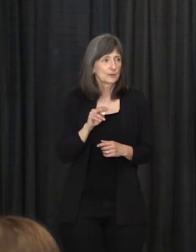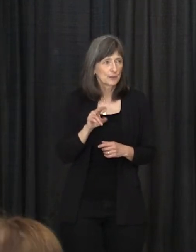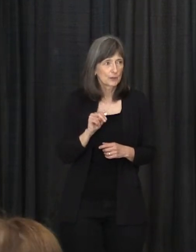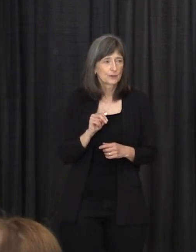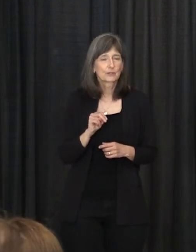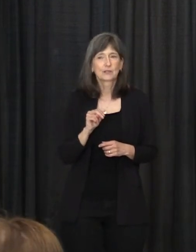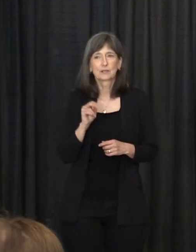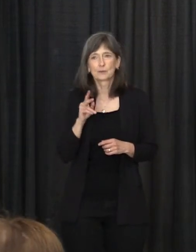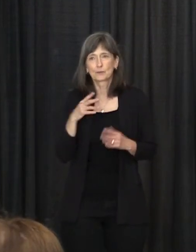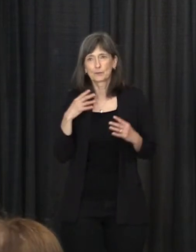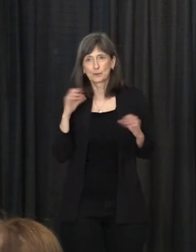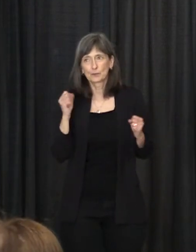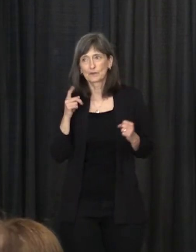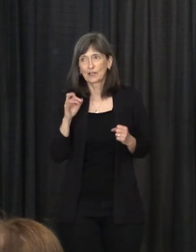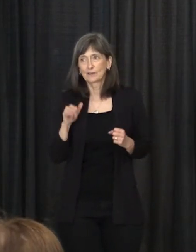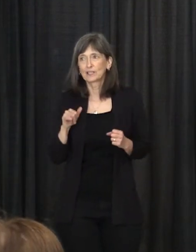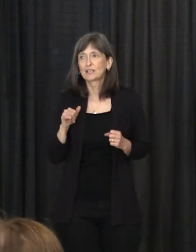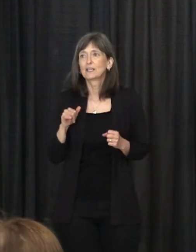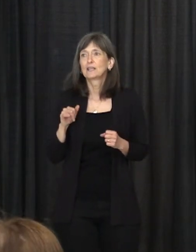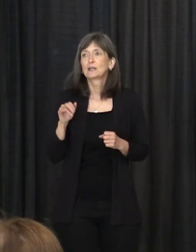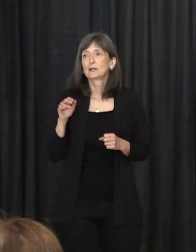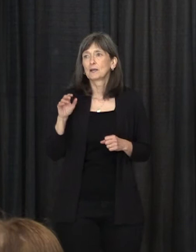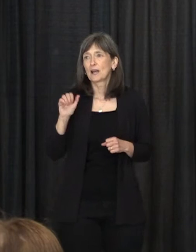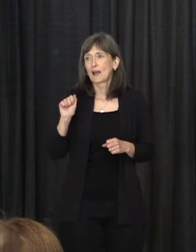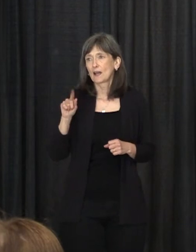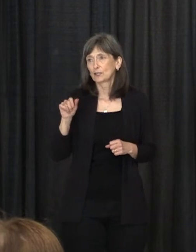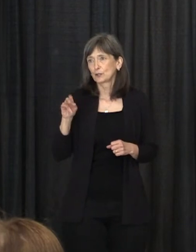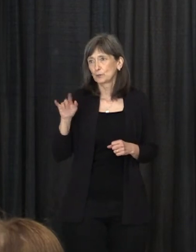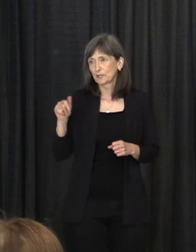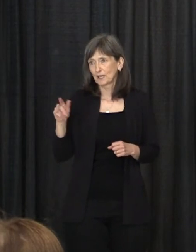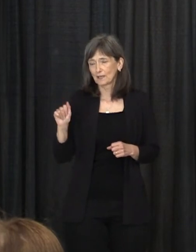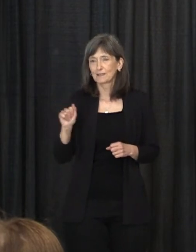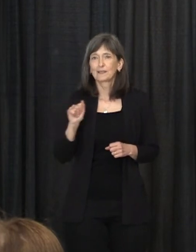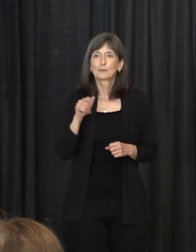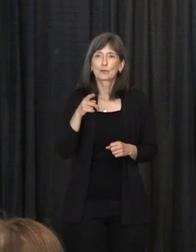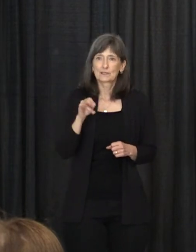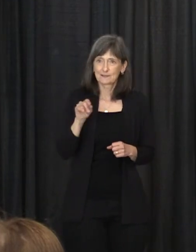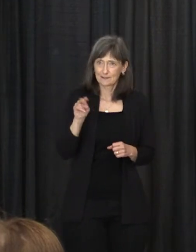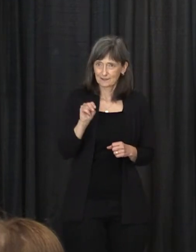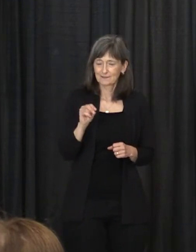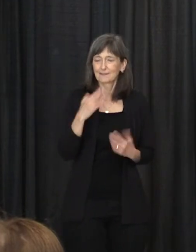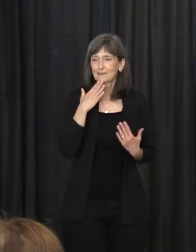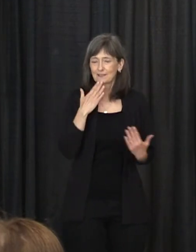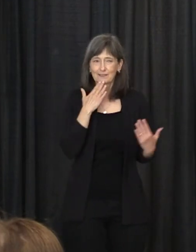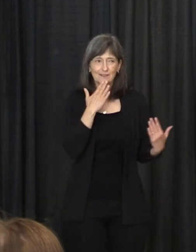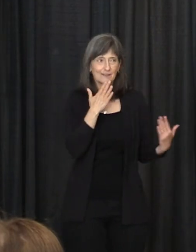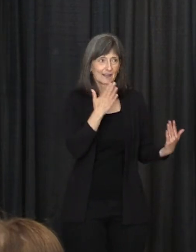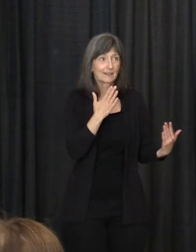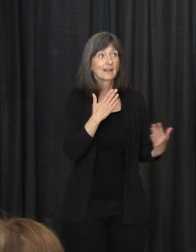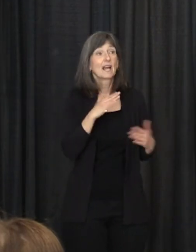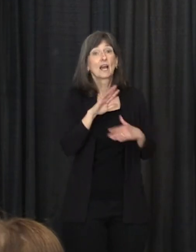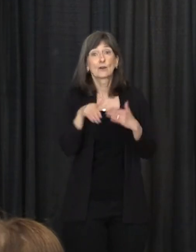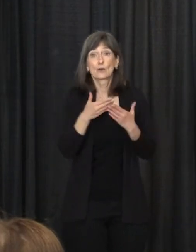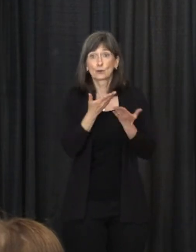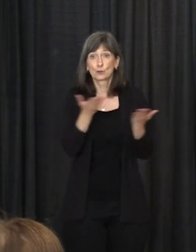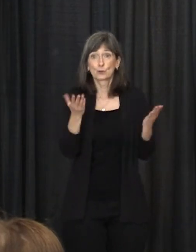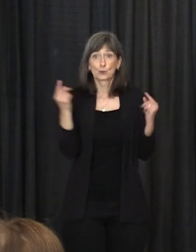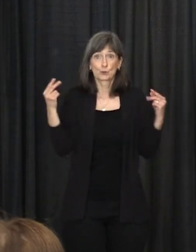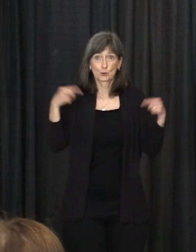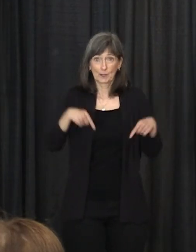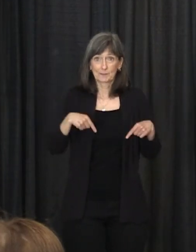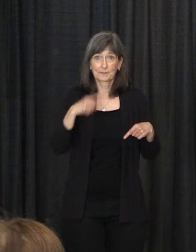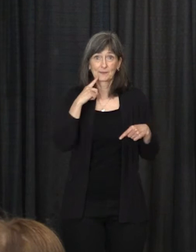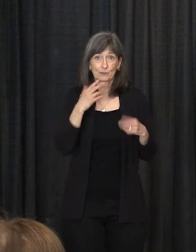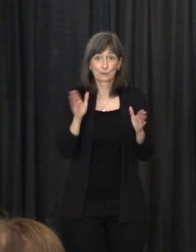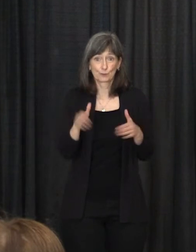Mr. Alaguza, Mr. Preston, thank you so much. We also want to thank all those who attended in person. Thank you